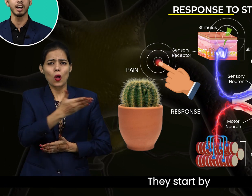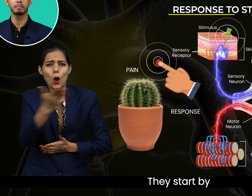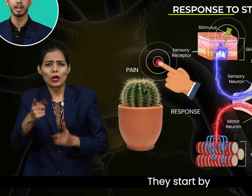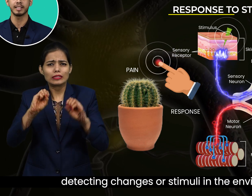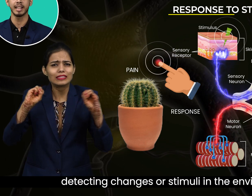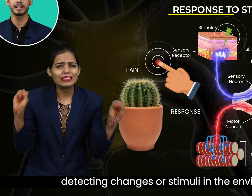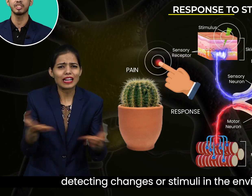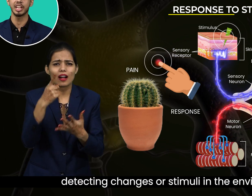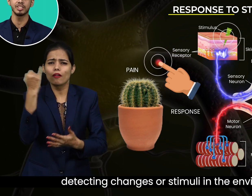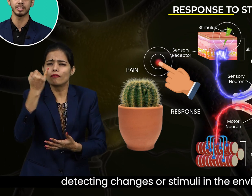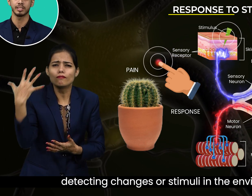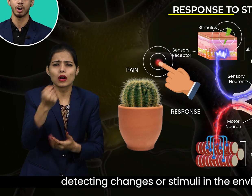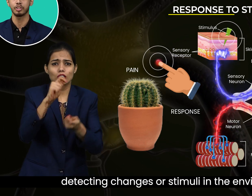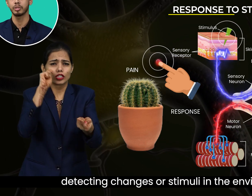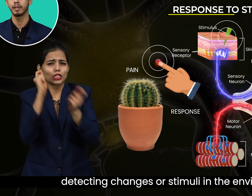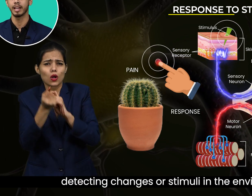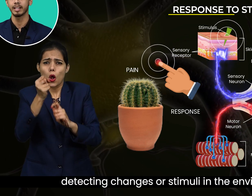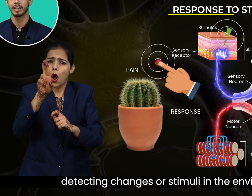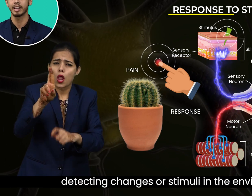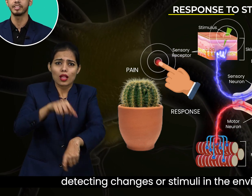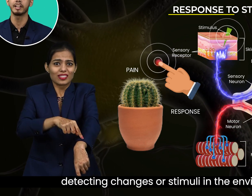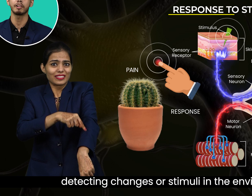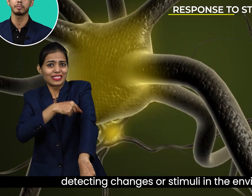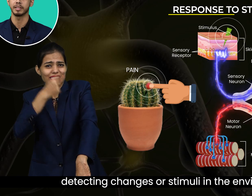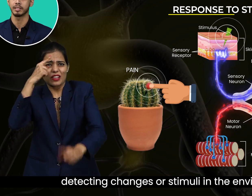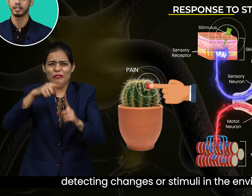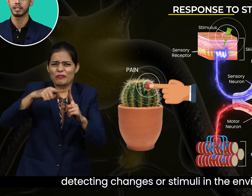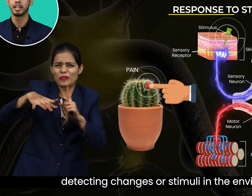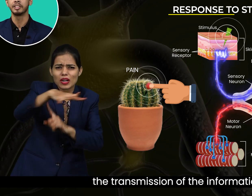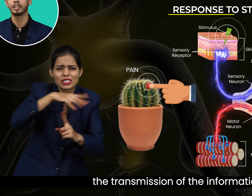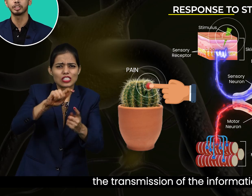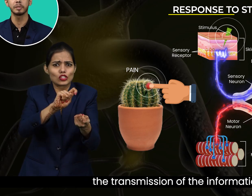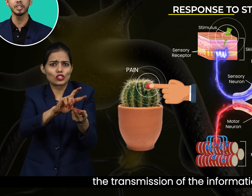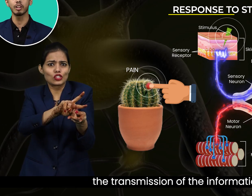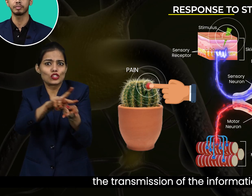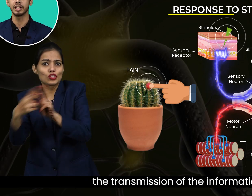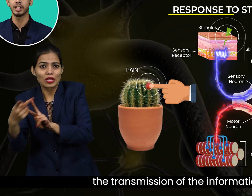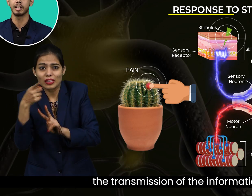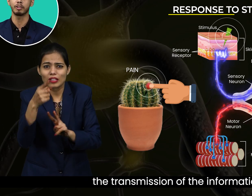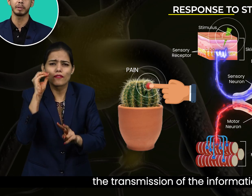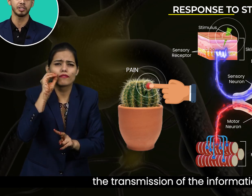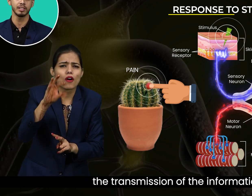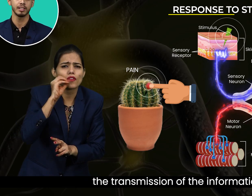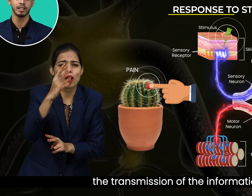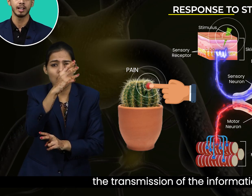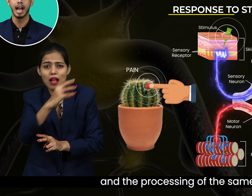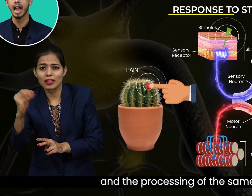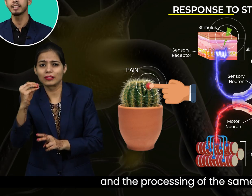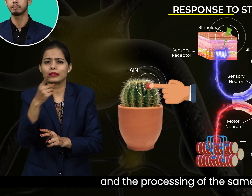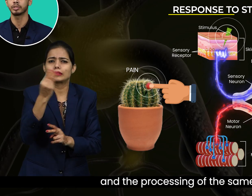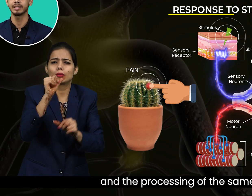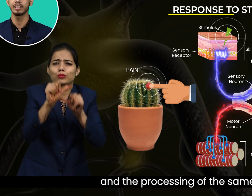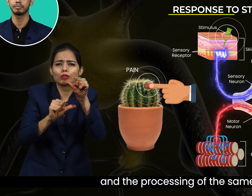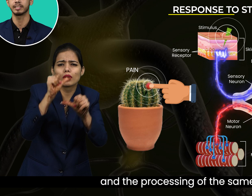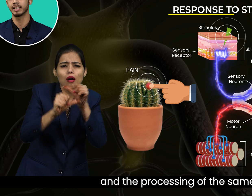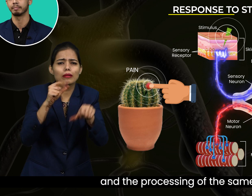They start by detecting changes or stimuli in the environment, the transmission of the information and